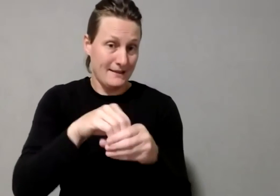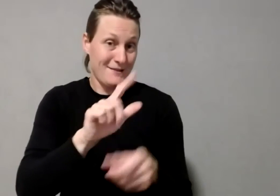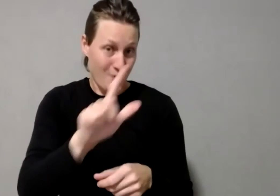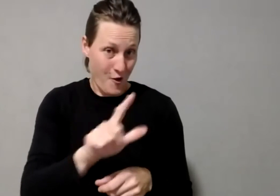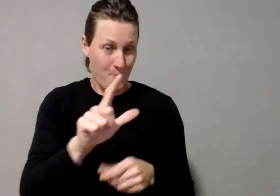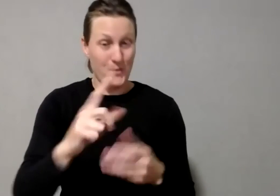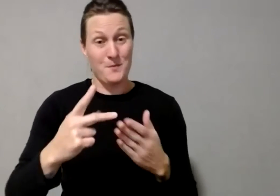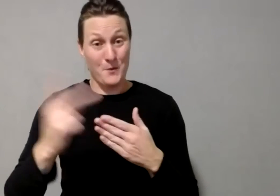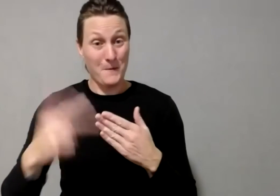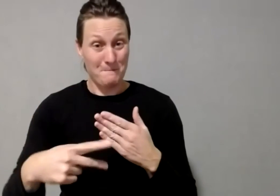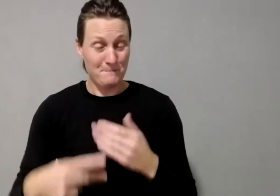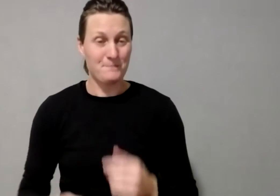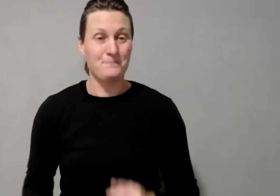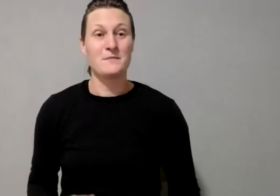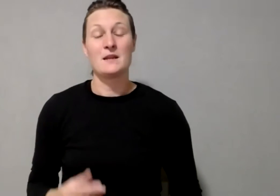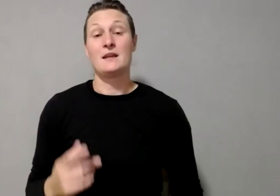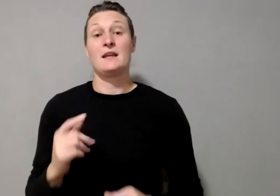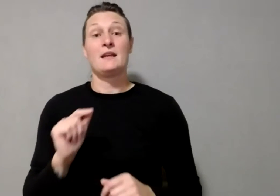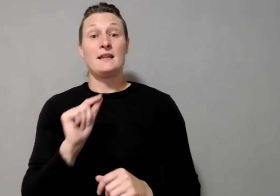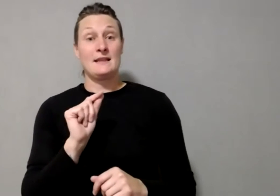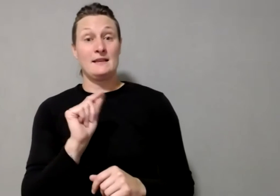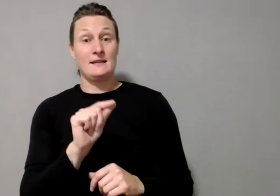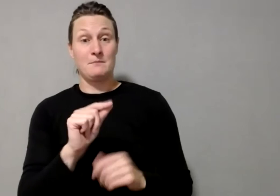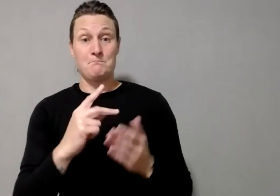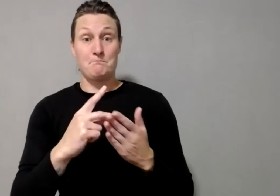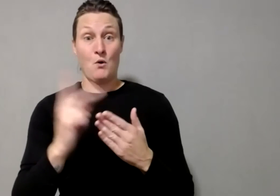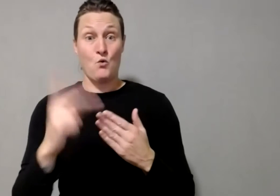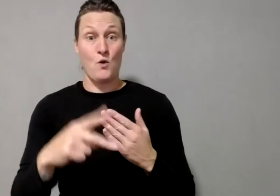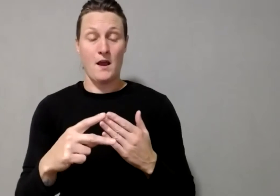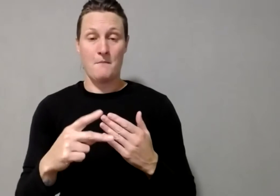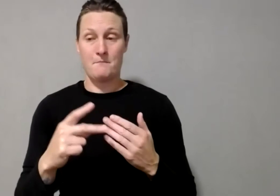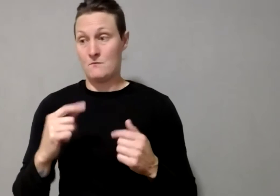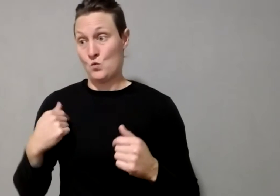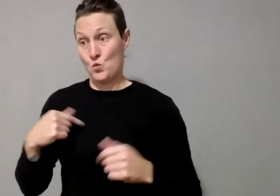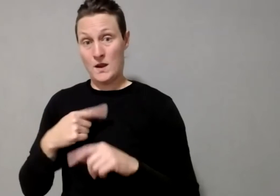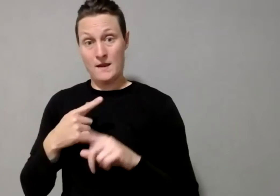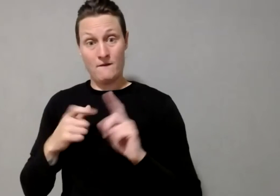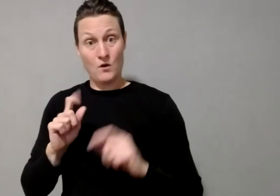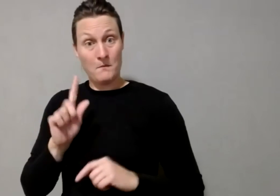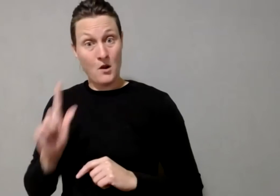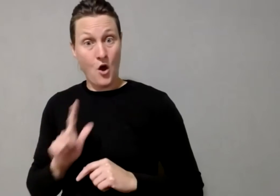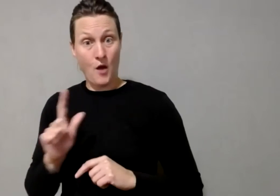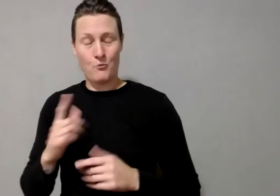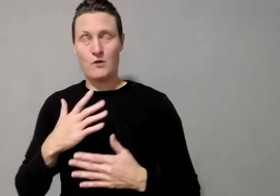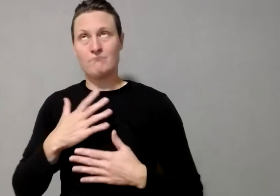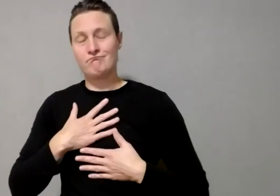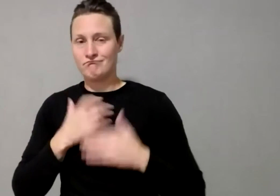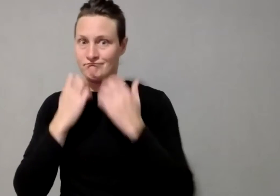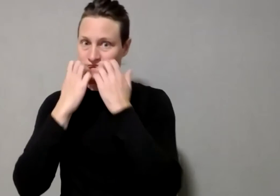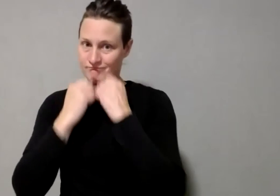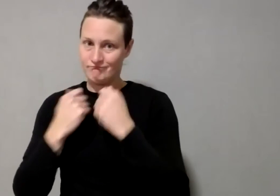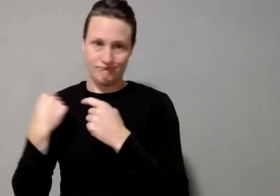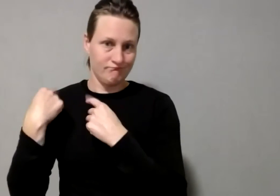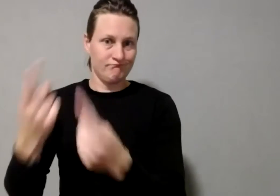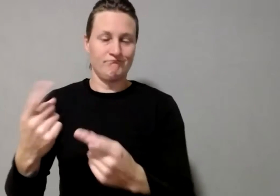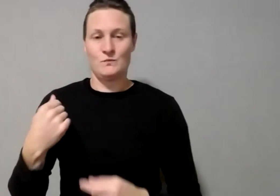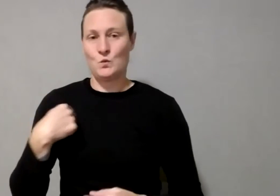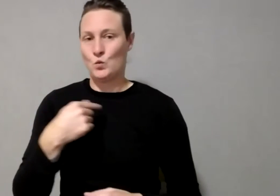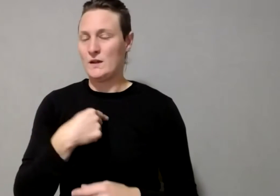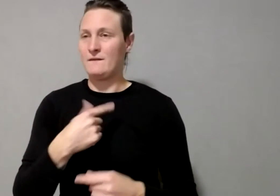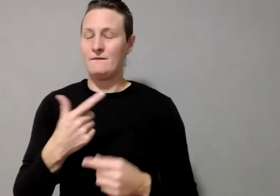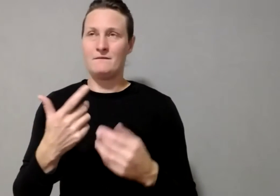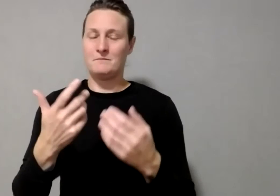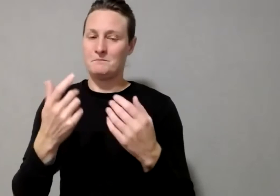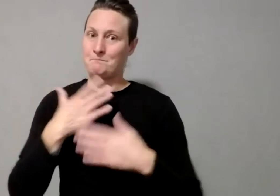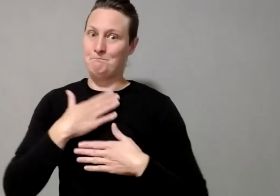it's really a beloved program for the library. We've had the pleasure and the honor of hosting many artists at our branches